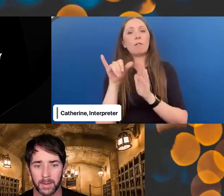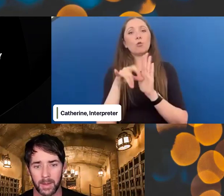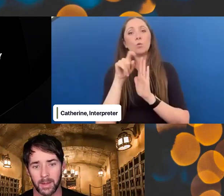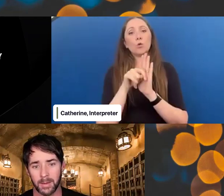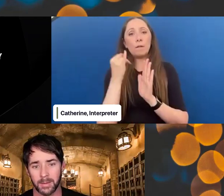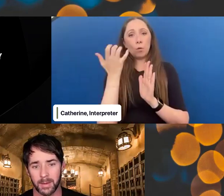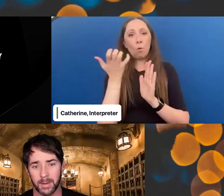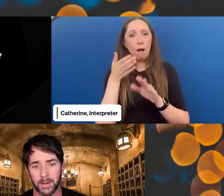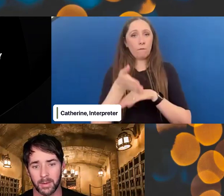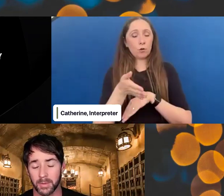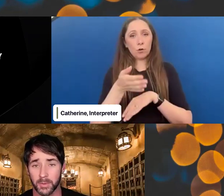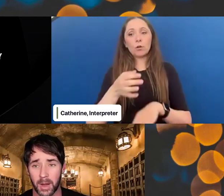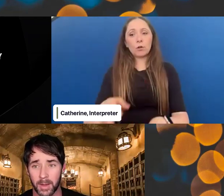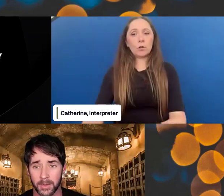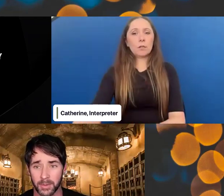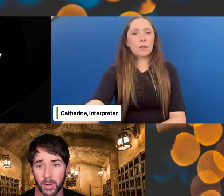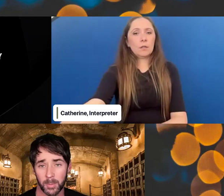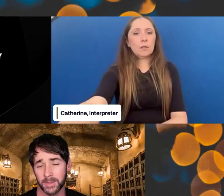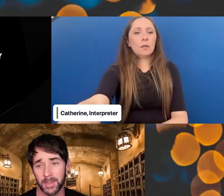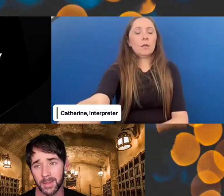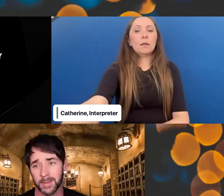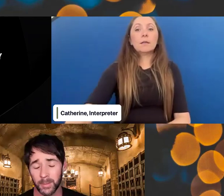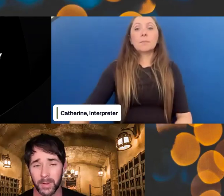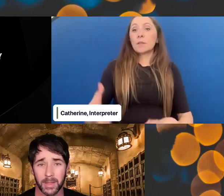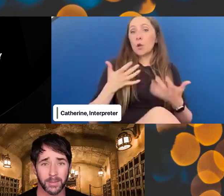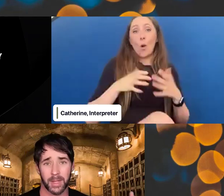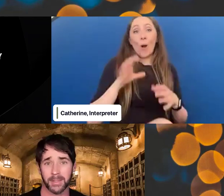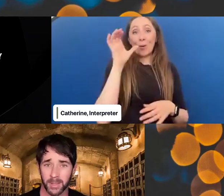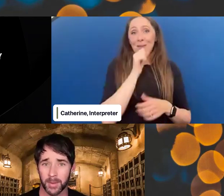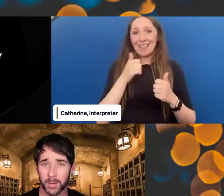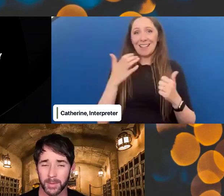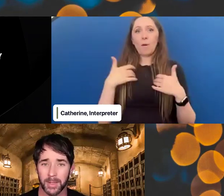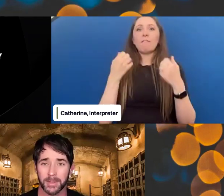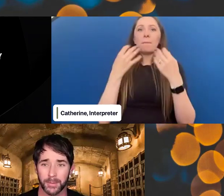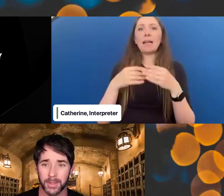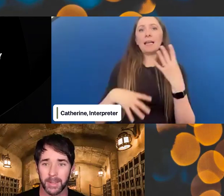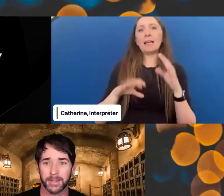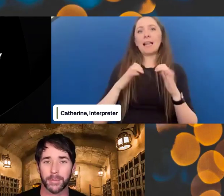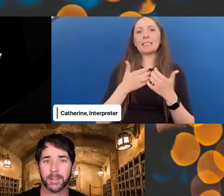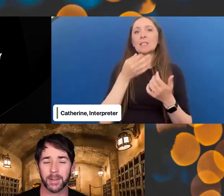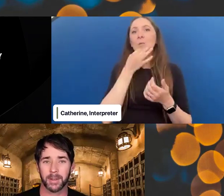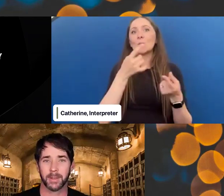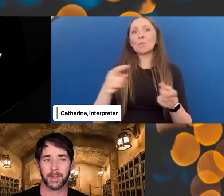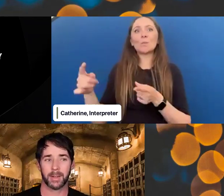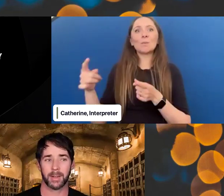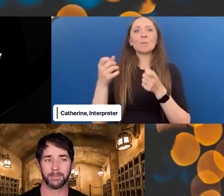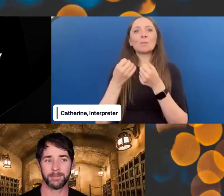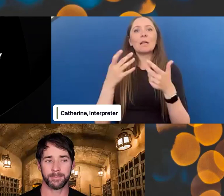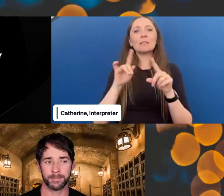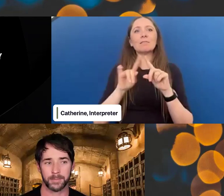and you can subscribe there so you don't miss a thing. We've got lots of classes coming up and lots of different